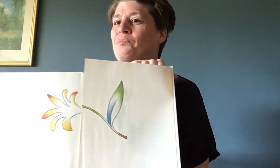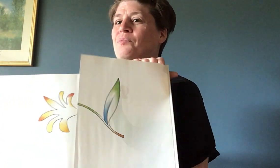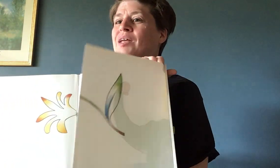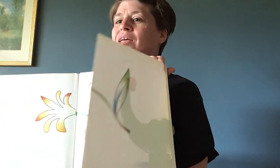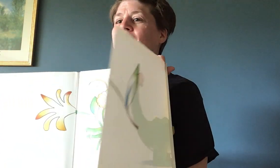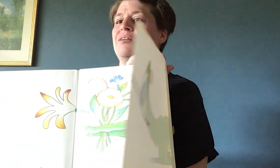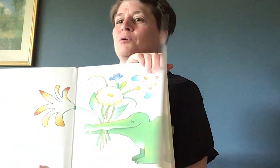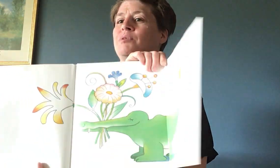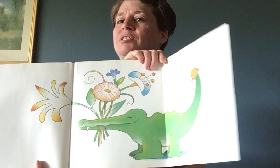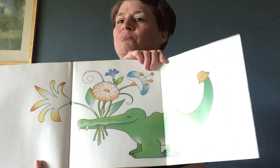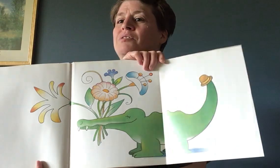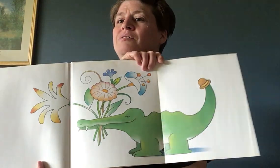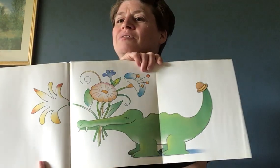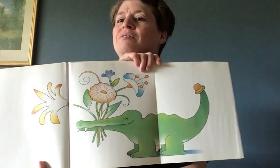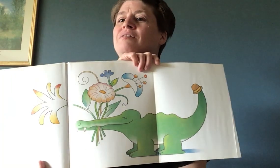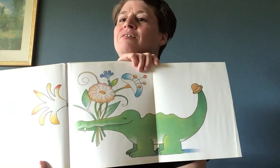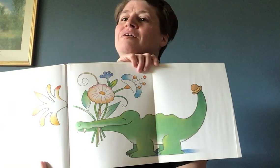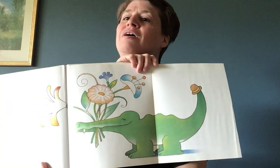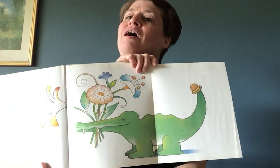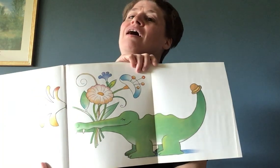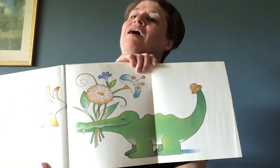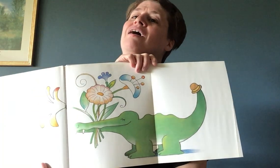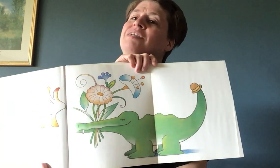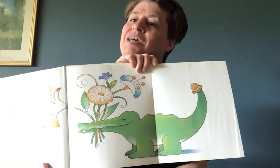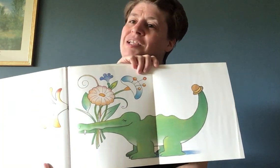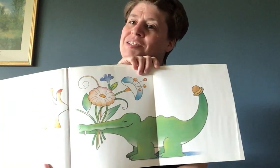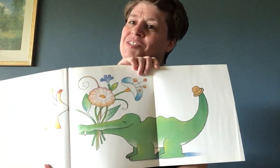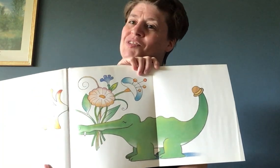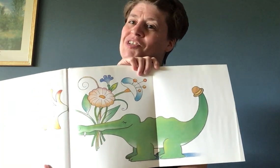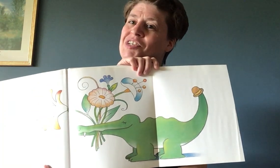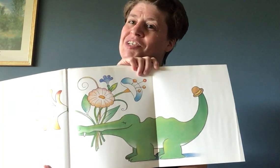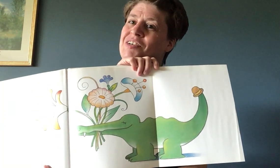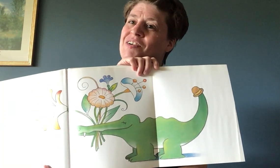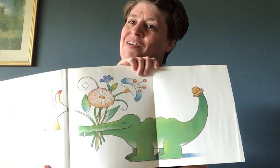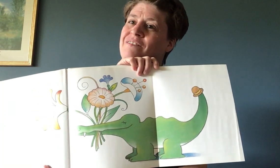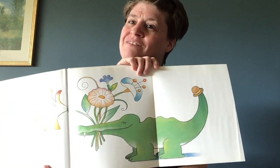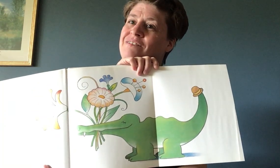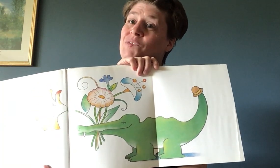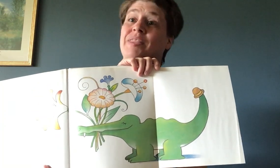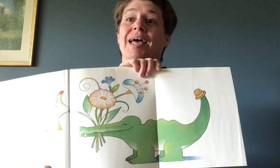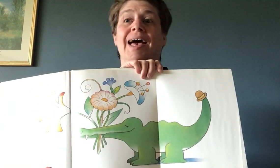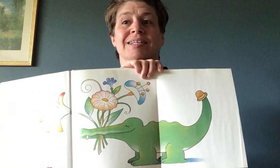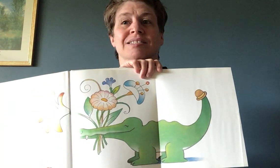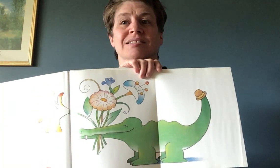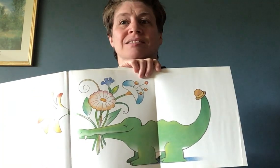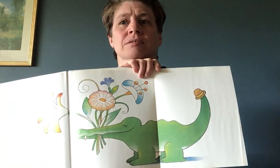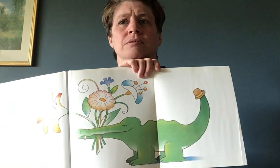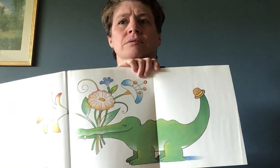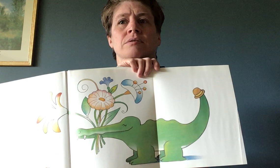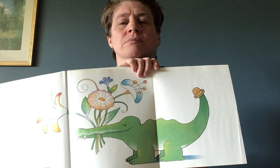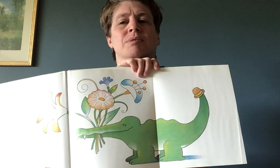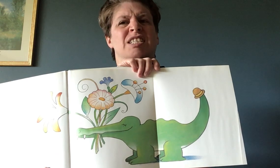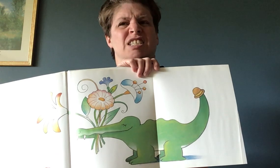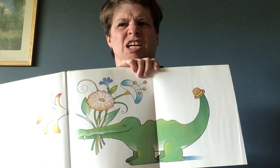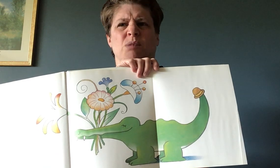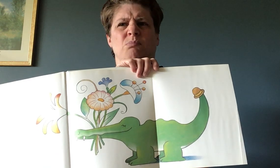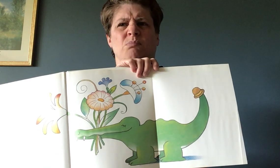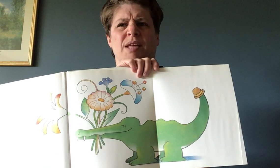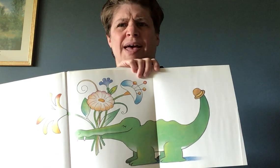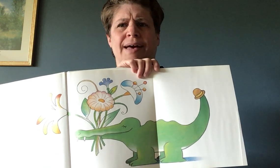And it opens up to our dinosaur with the hat. But this time, the hat is